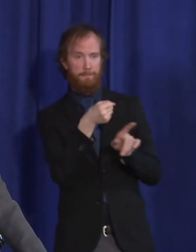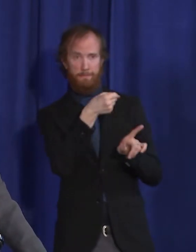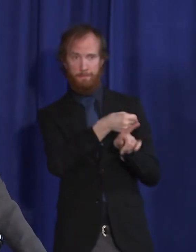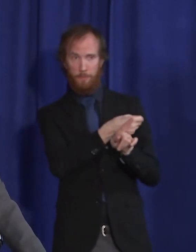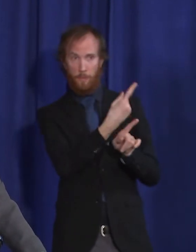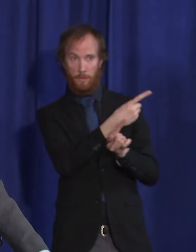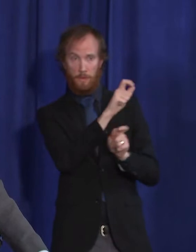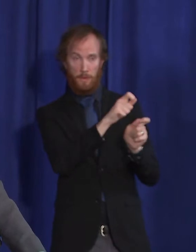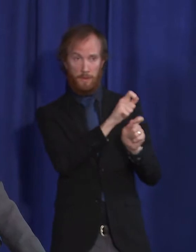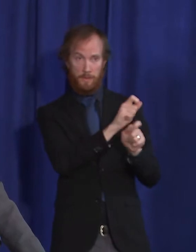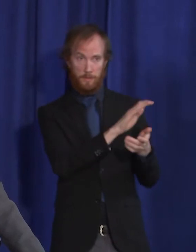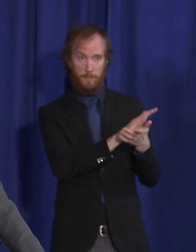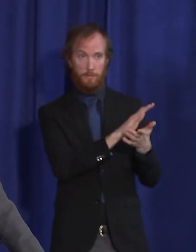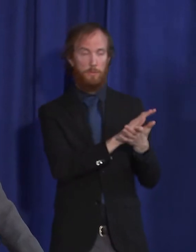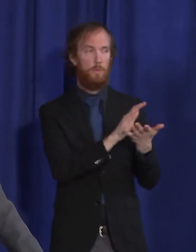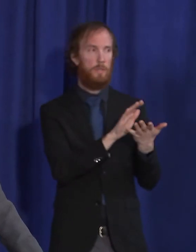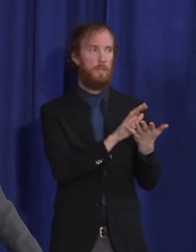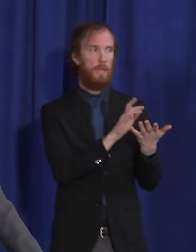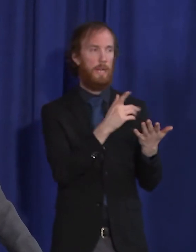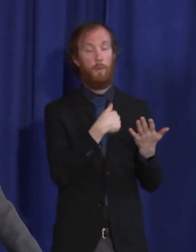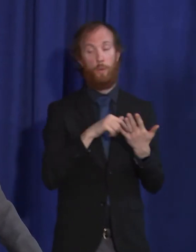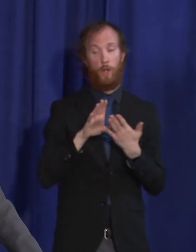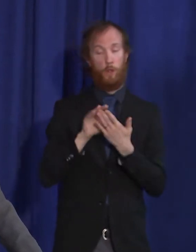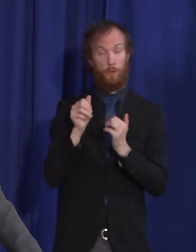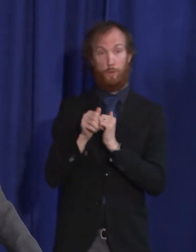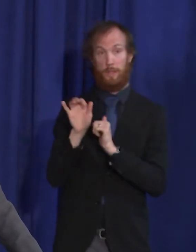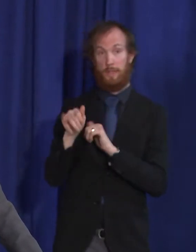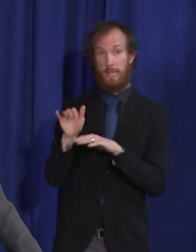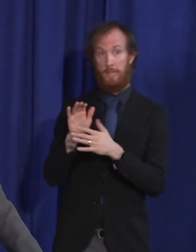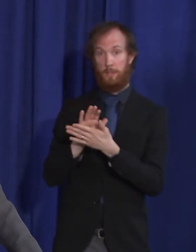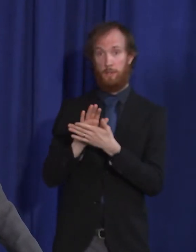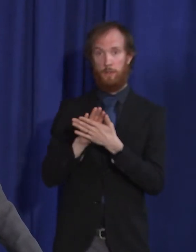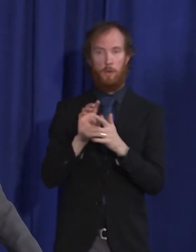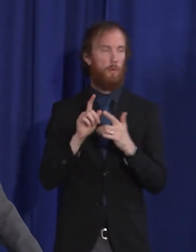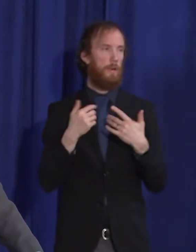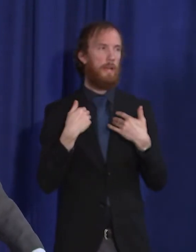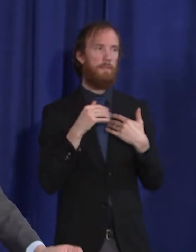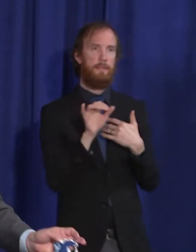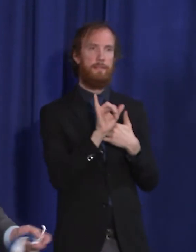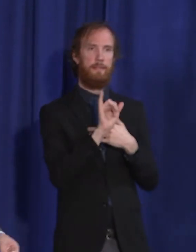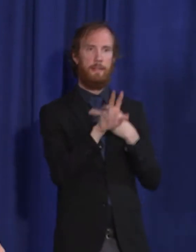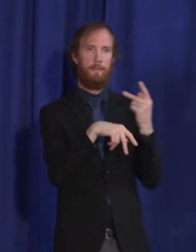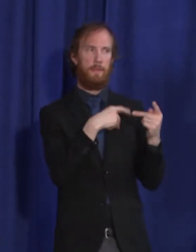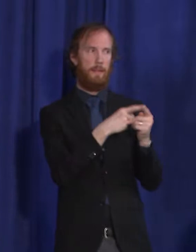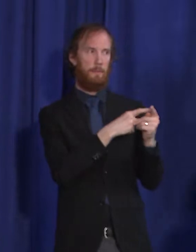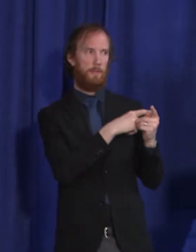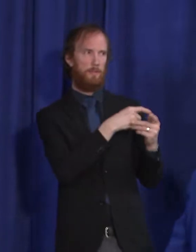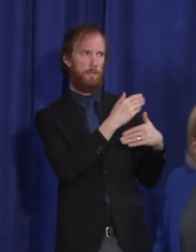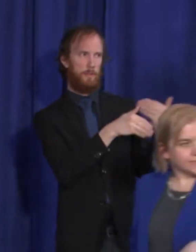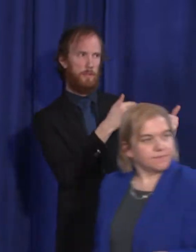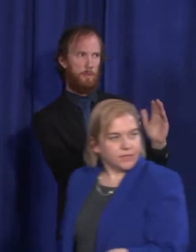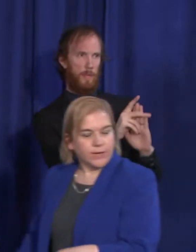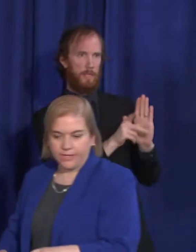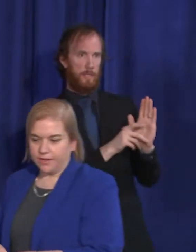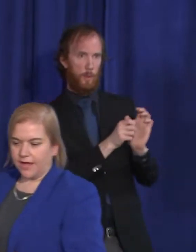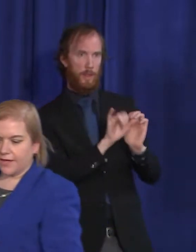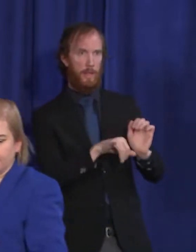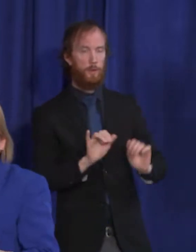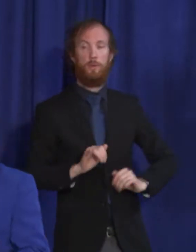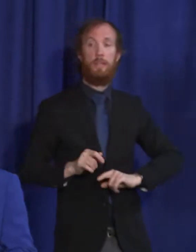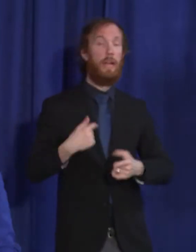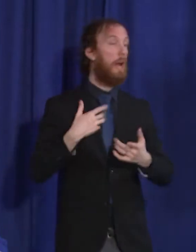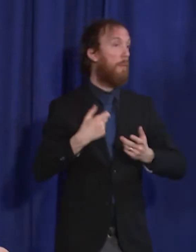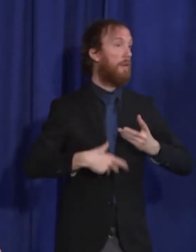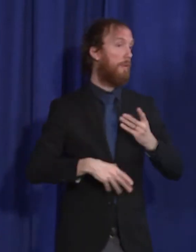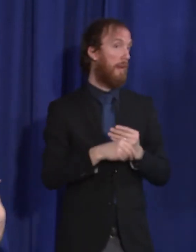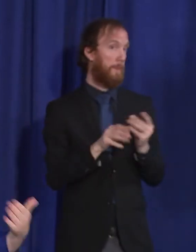similar procedures, actually we're learning with Cooley, is similar procedures will be put in place for other schools as well. Can I just add something quickly to that?